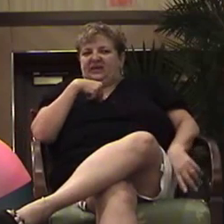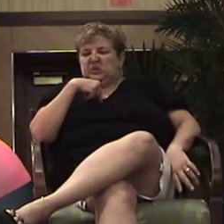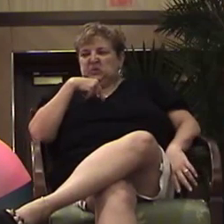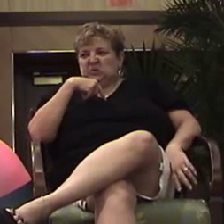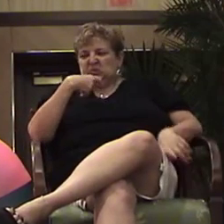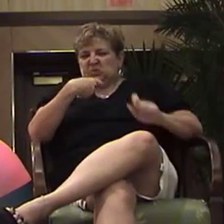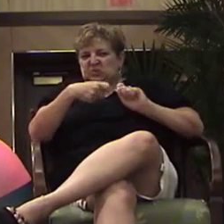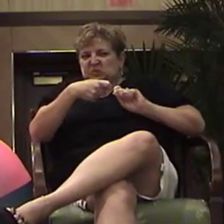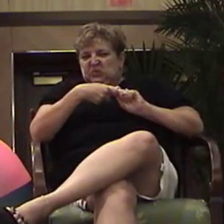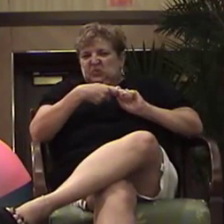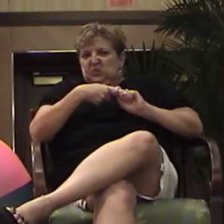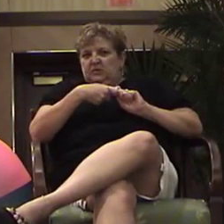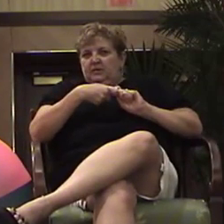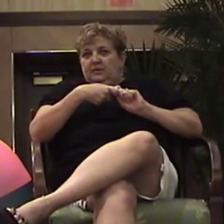I get even with them though.